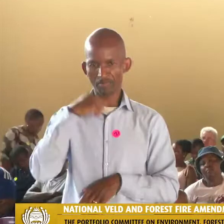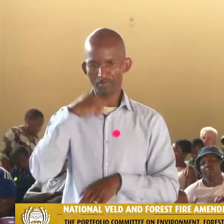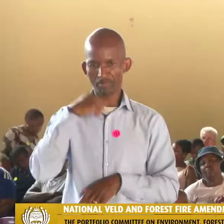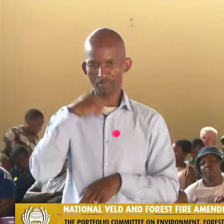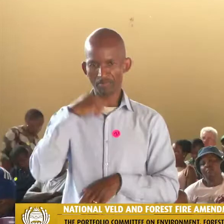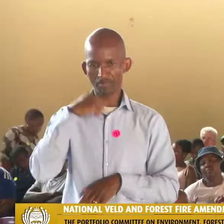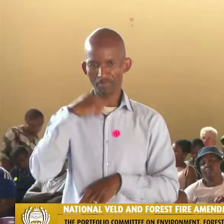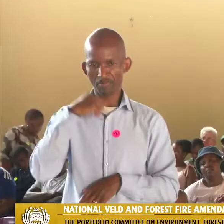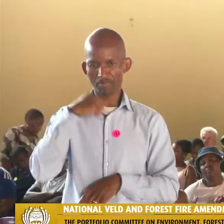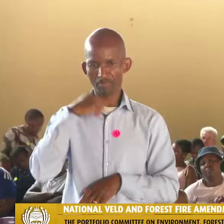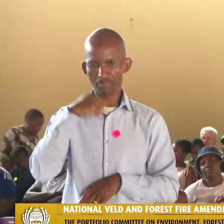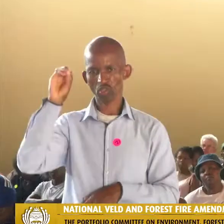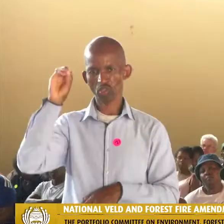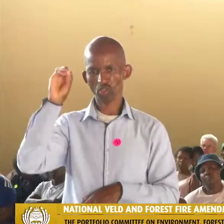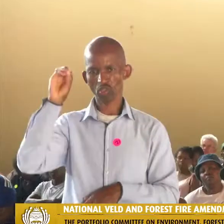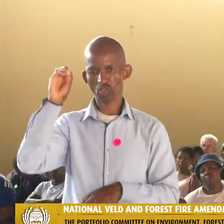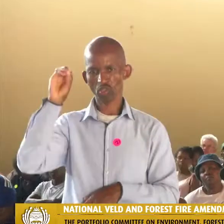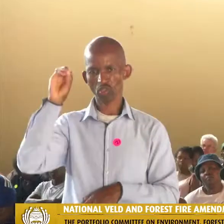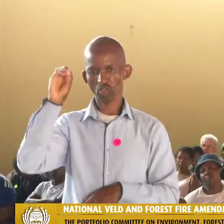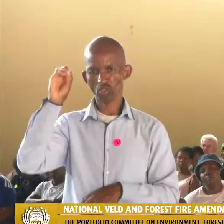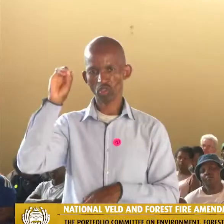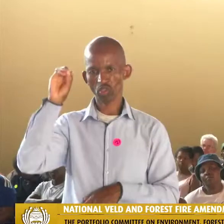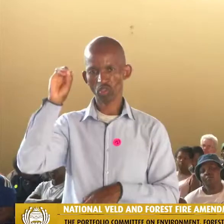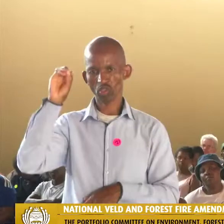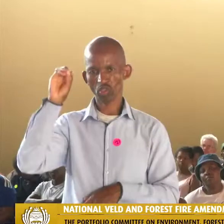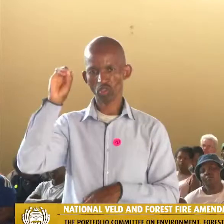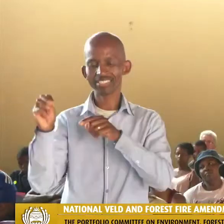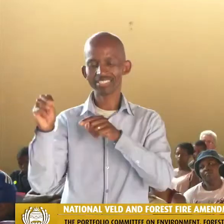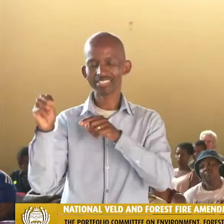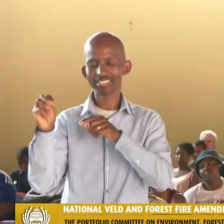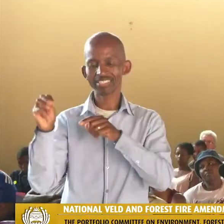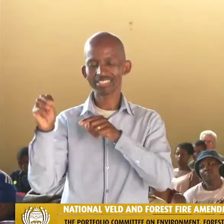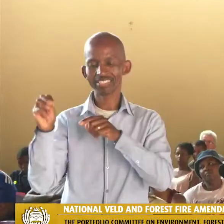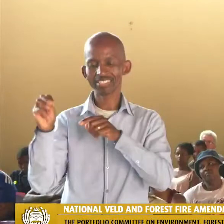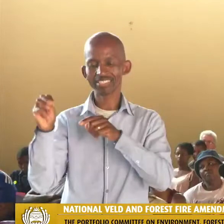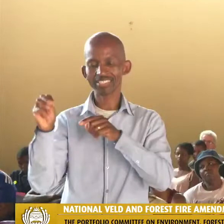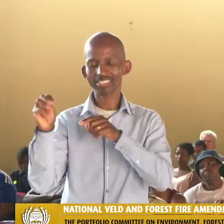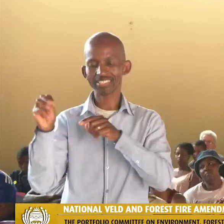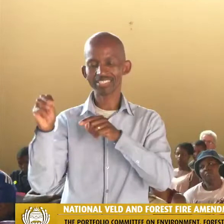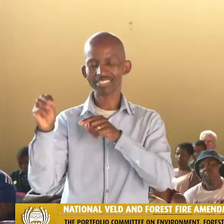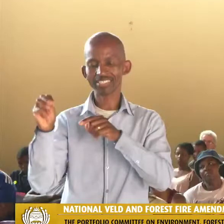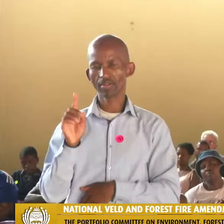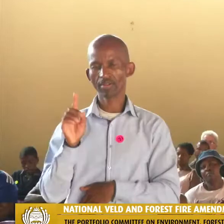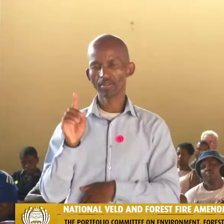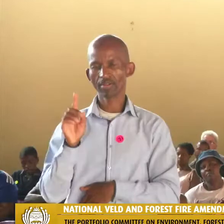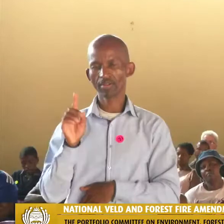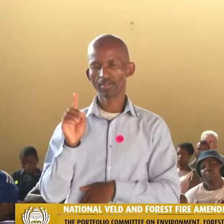From Magaliesburg, Ward 31. My name is Matsidiso from Ward 31, Magaliesburg.